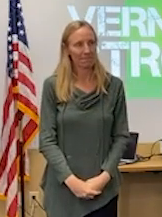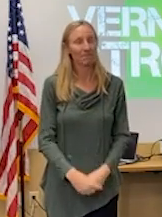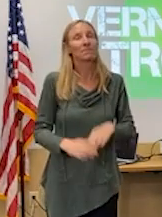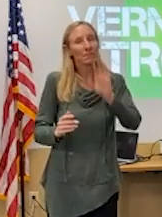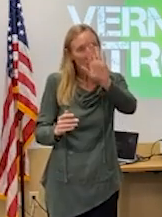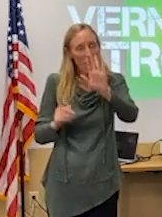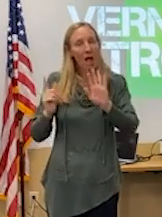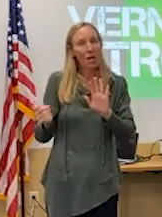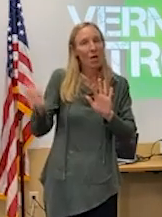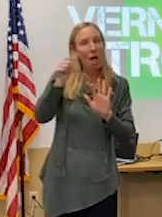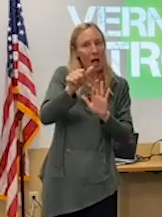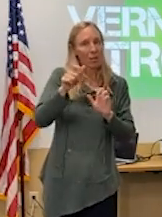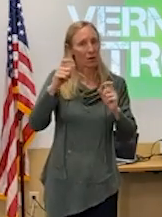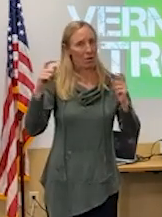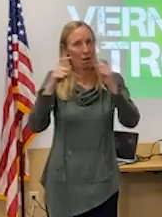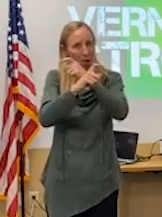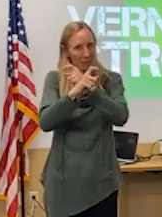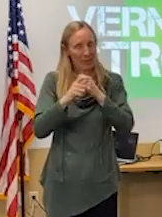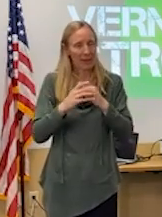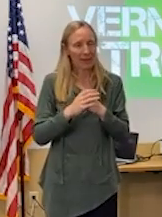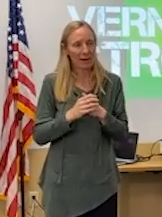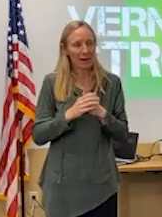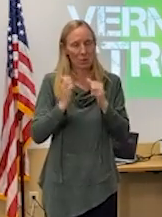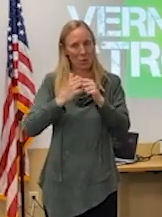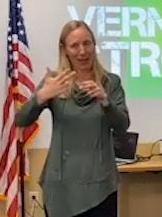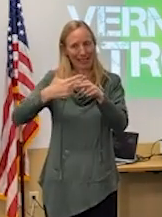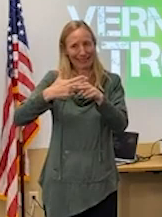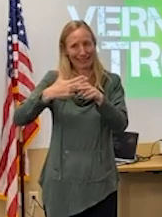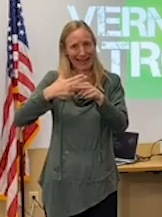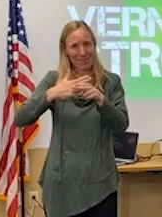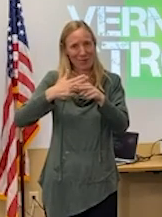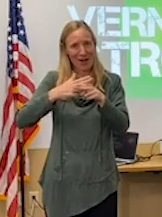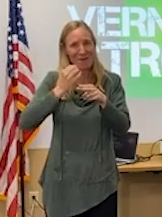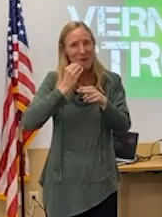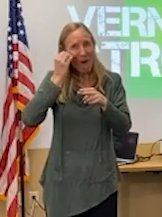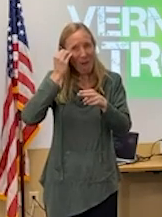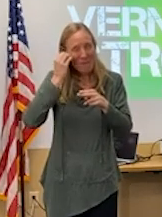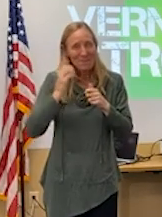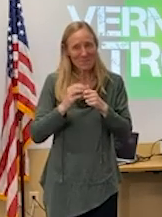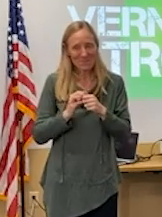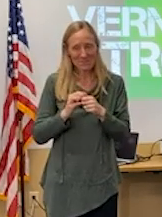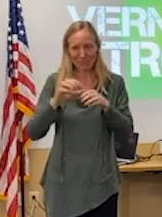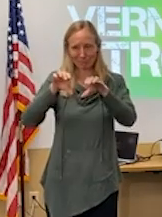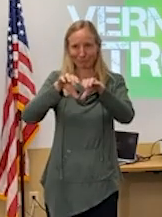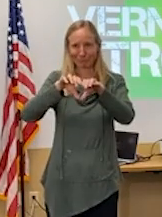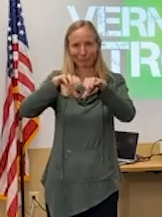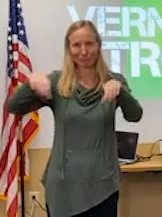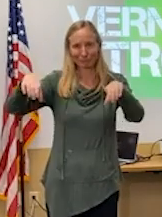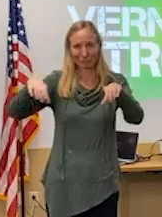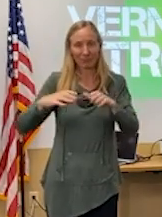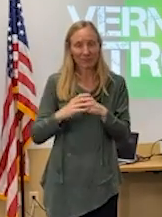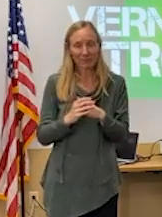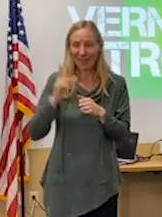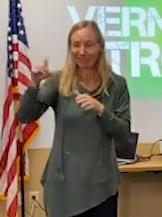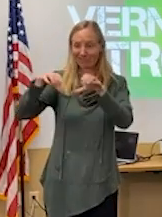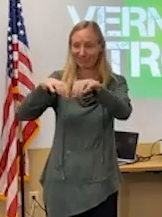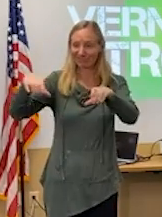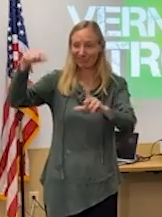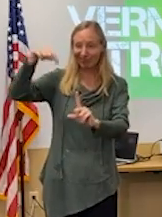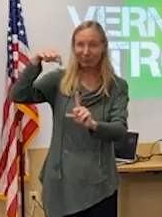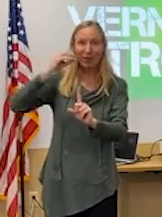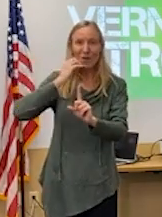The other complicated factor with the temporary units even is that these